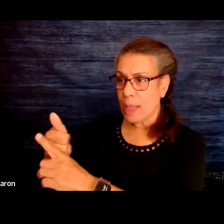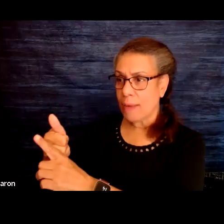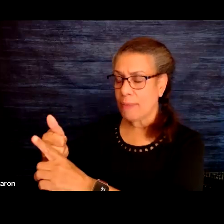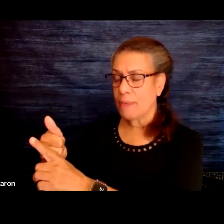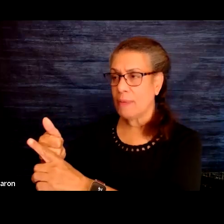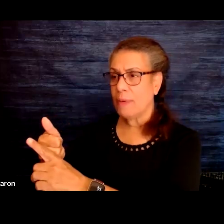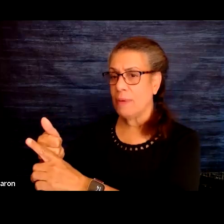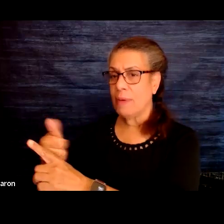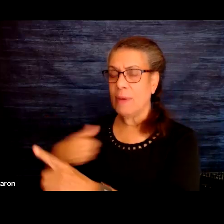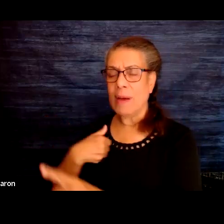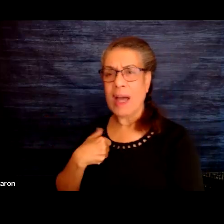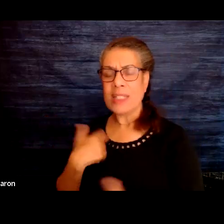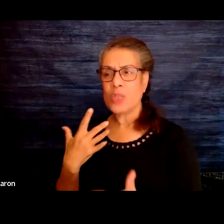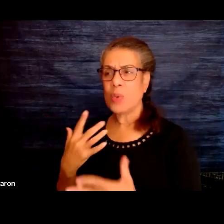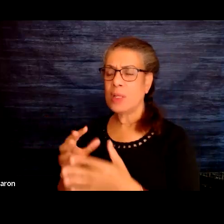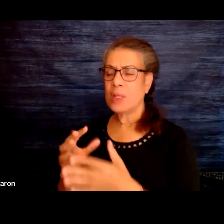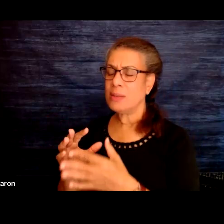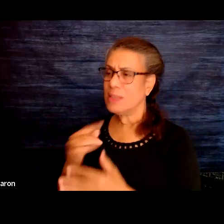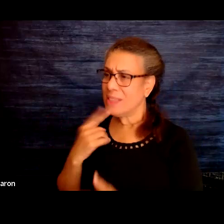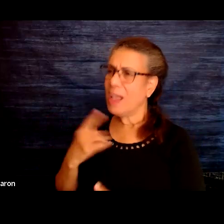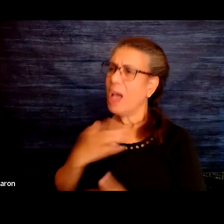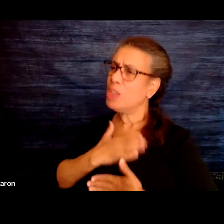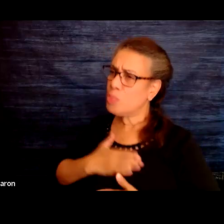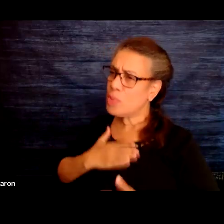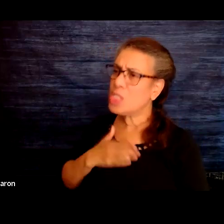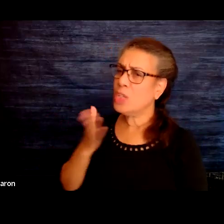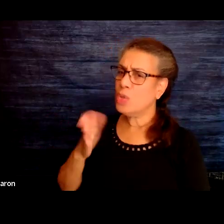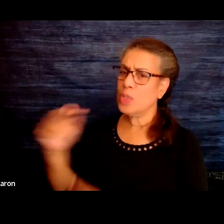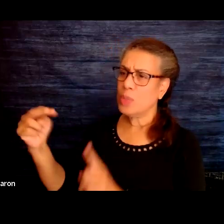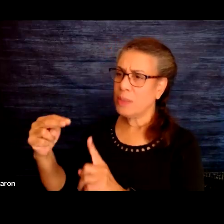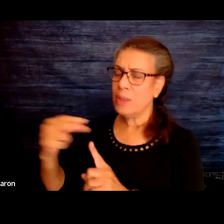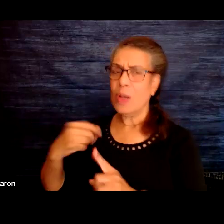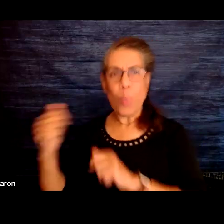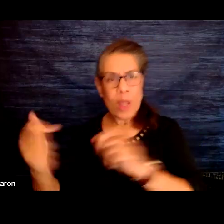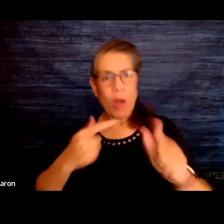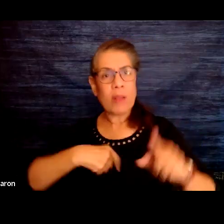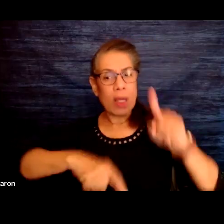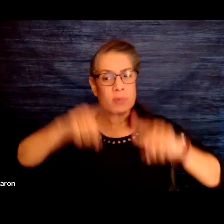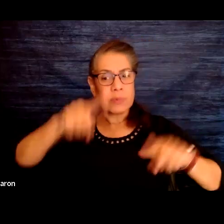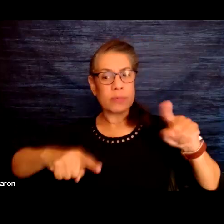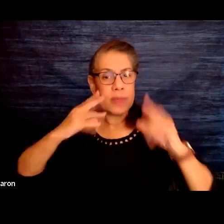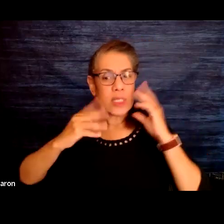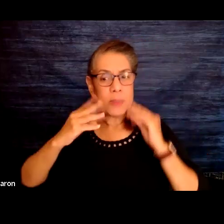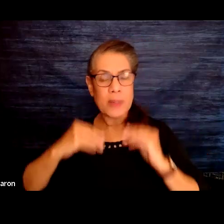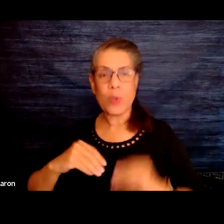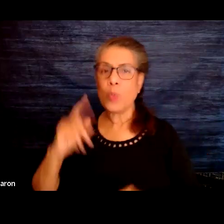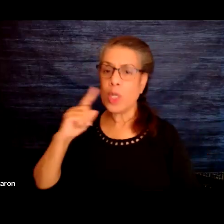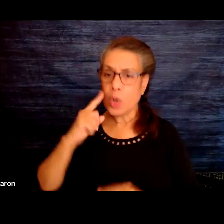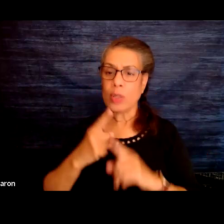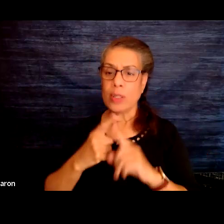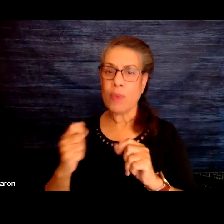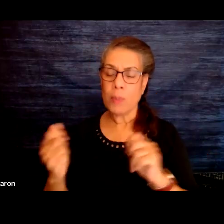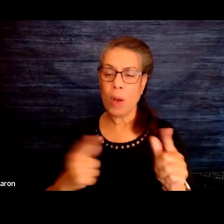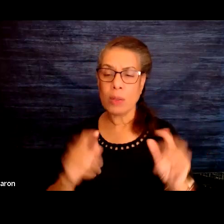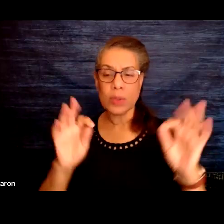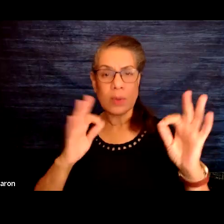just want to call that out and say how much I appreciate it, because we each bring different experiences and we've heard it from each of the comments so far.